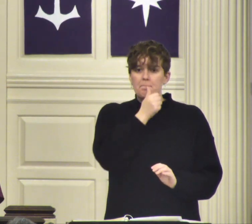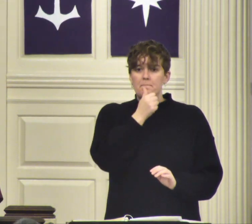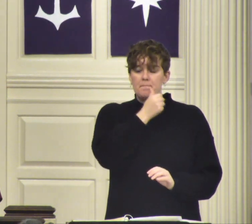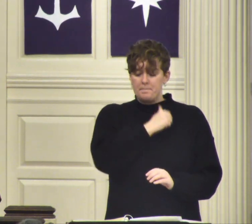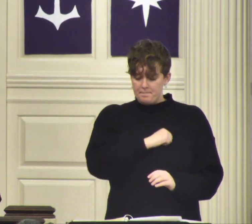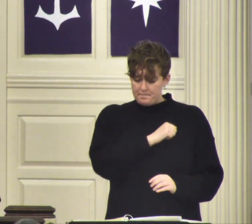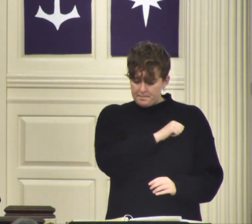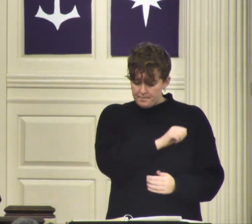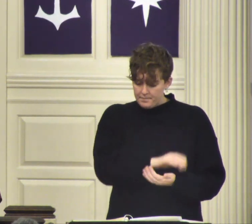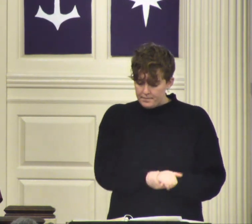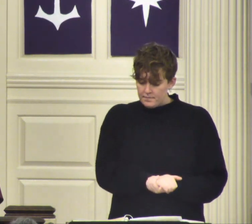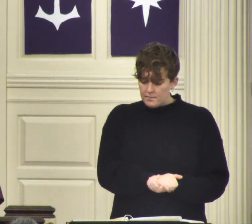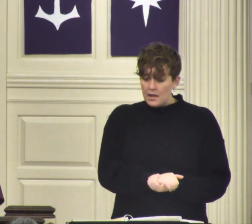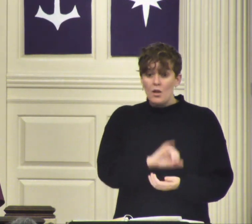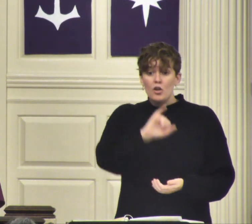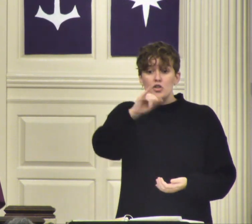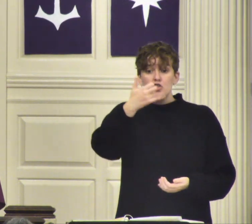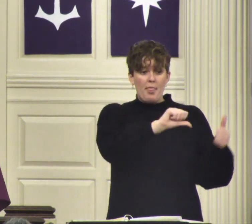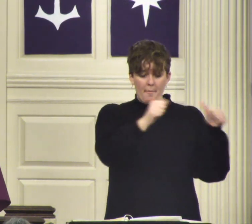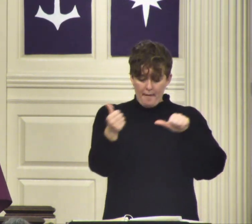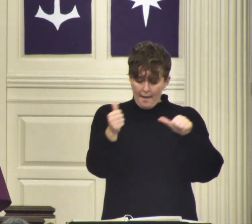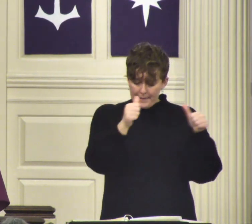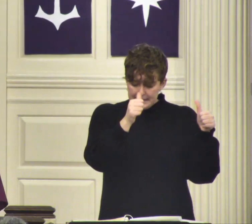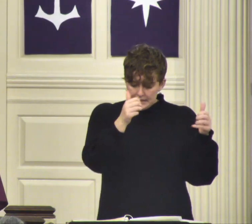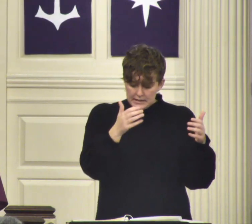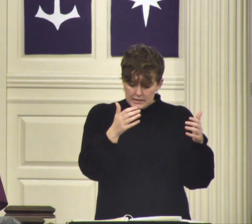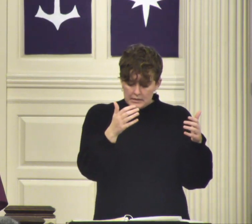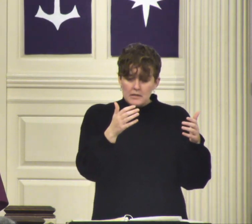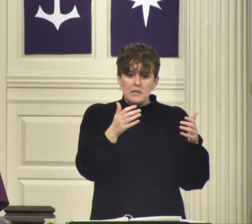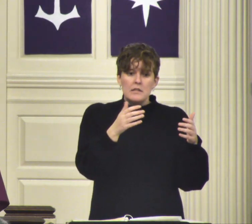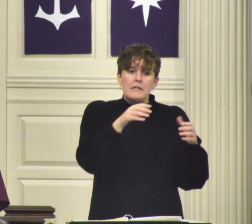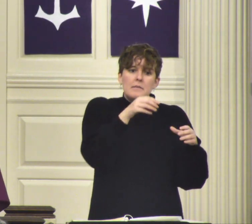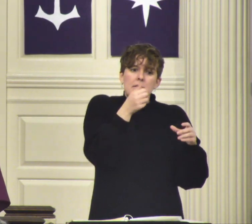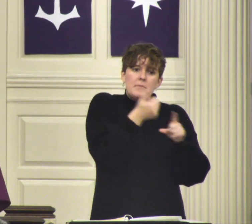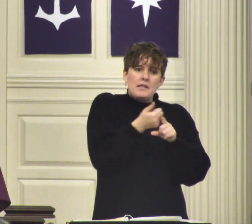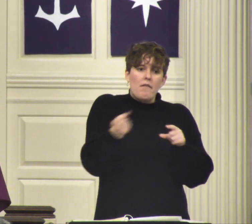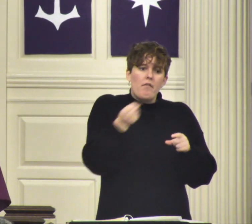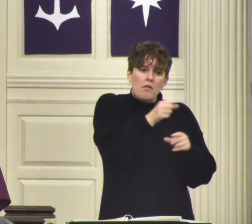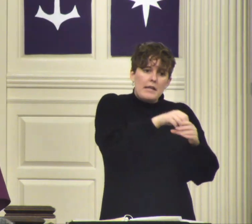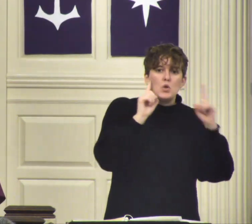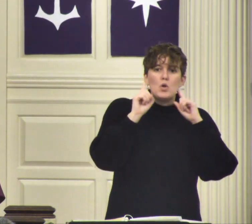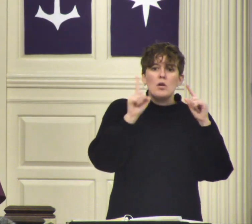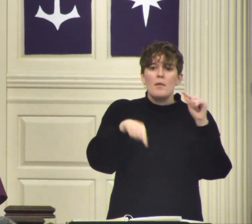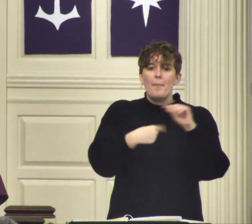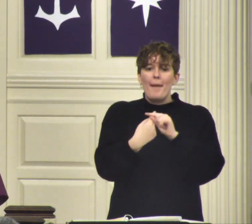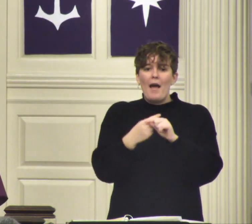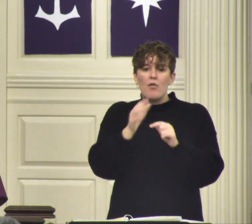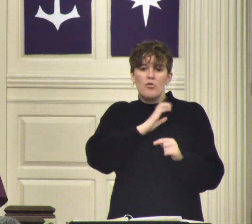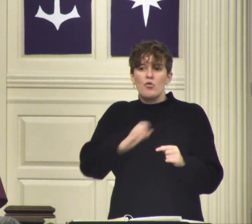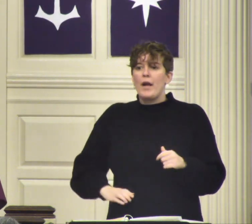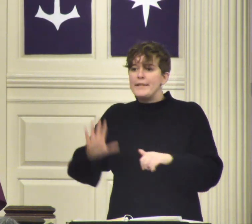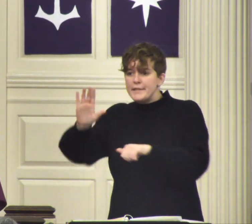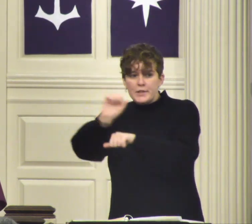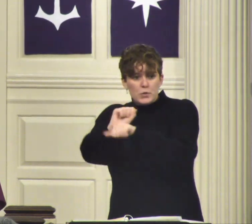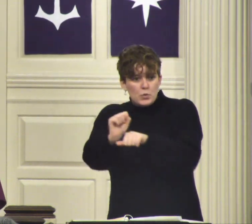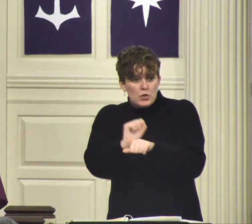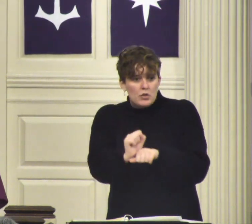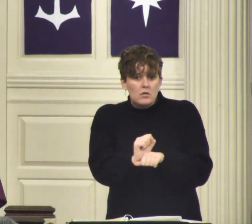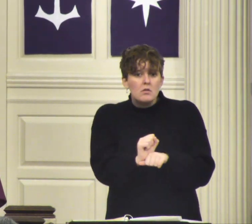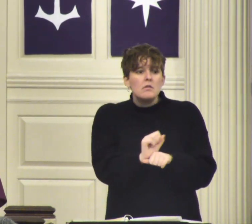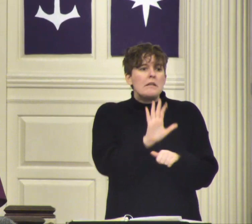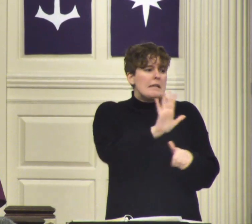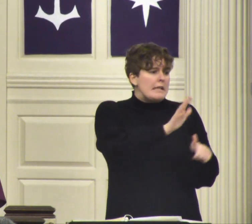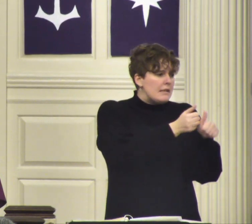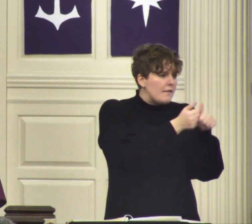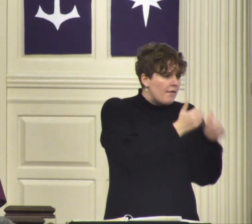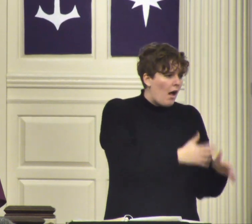When John the Baptist heard in prison of the works of the Christ, he sent his disciples to